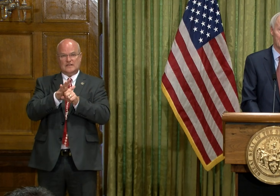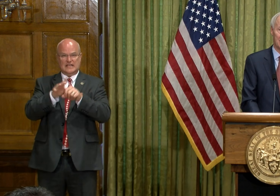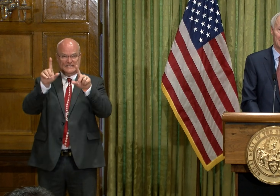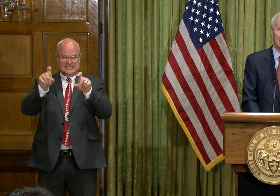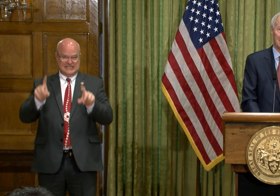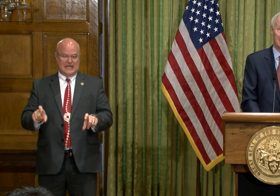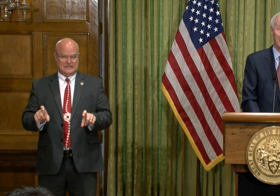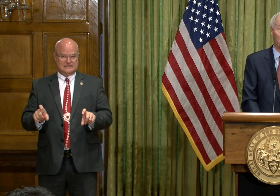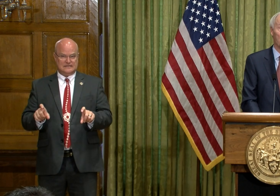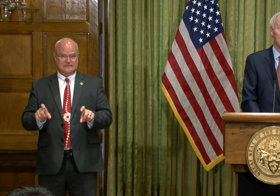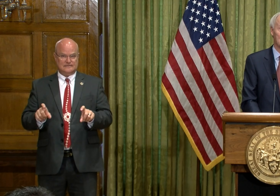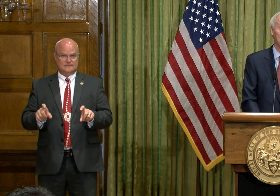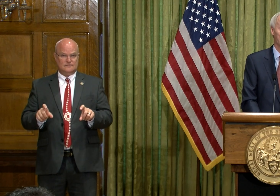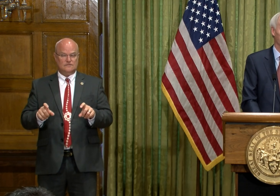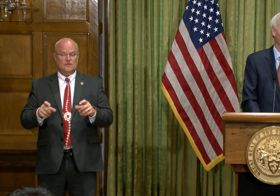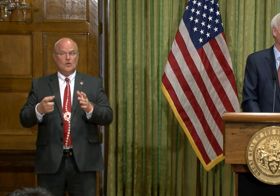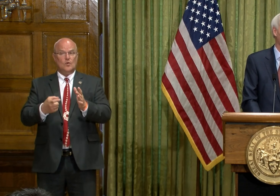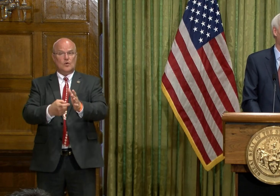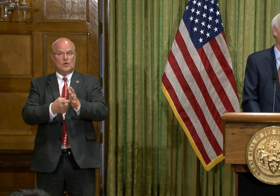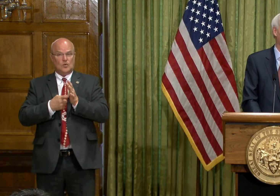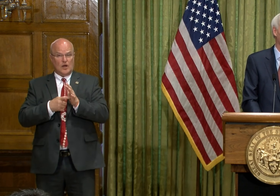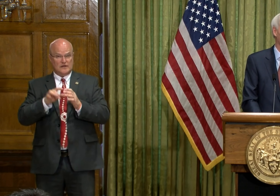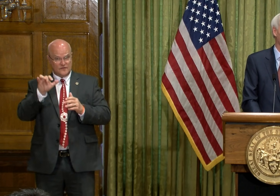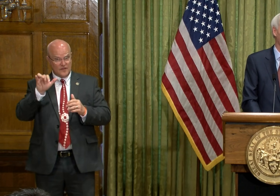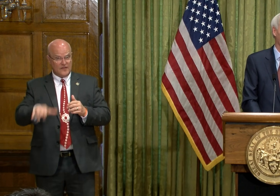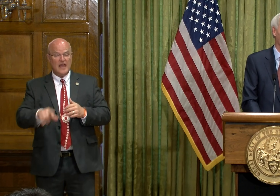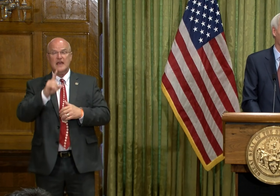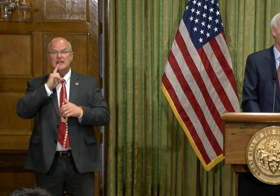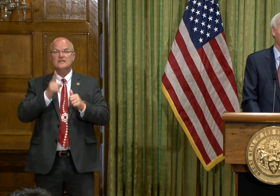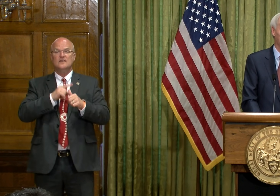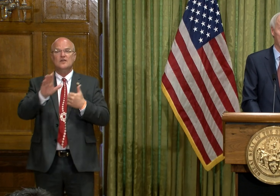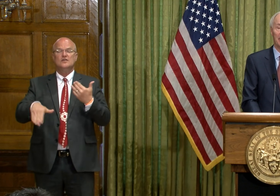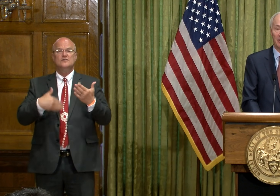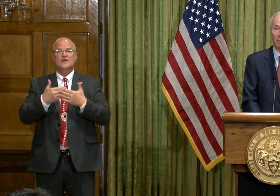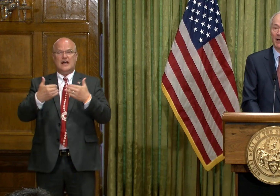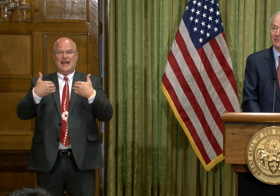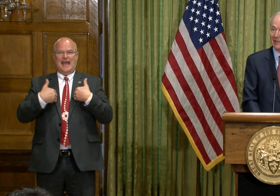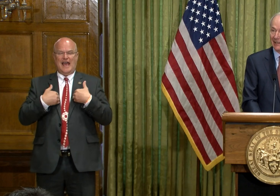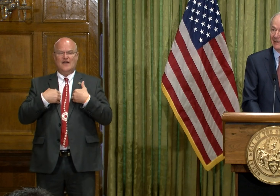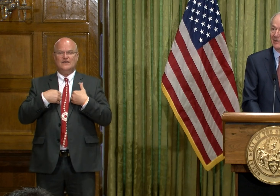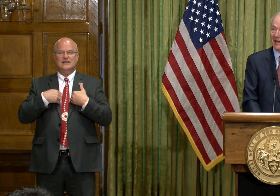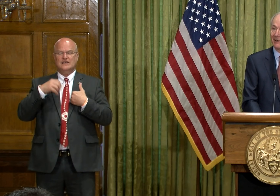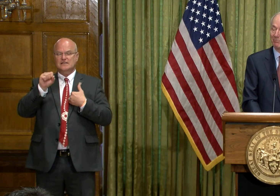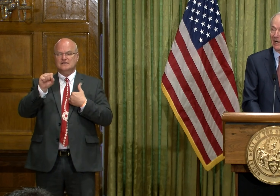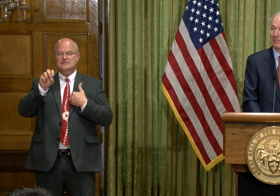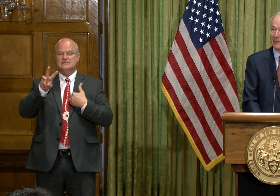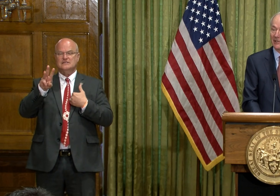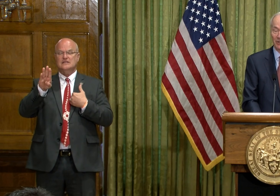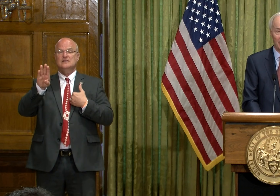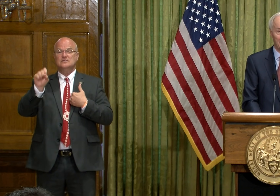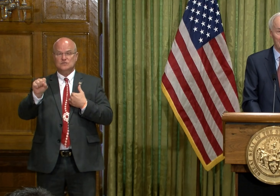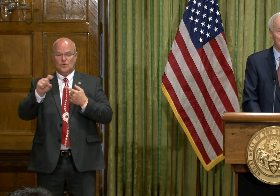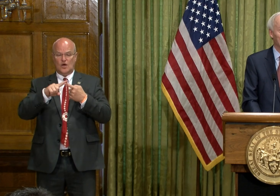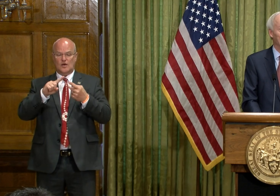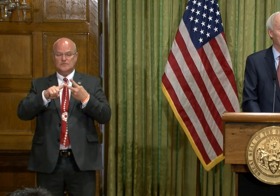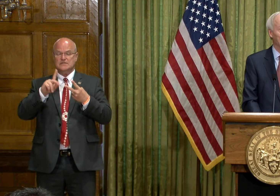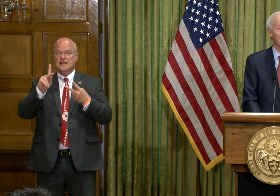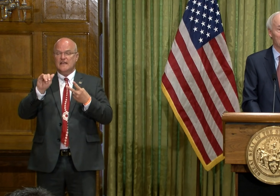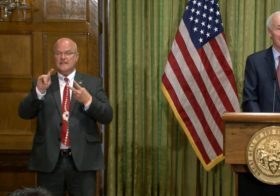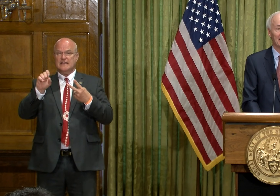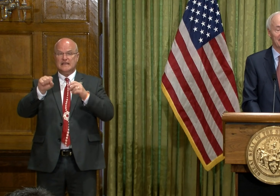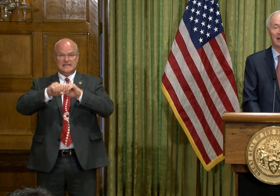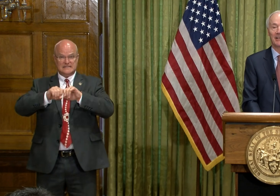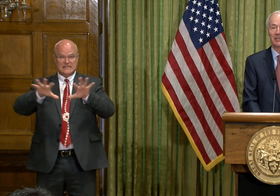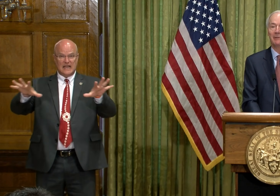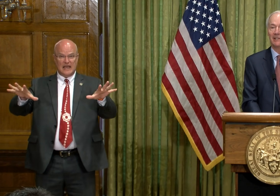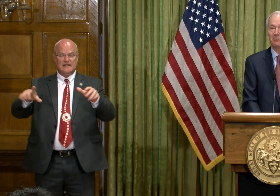COVID-19 tests. Now, what it takes to do that is, first of all, having the swabs and kits out properly distributed, and